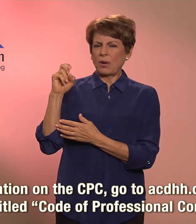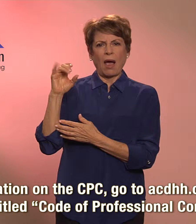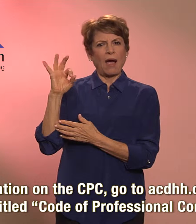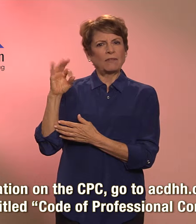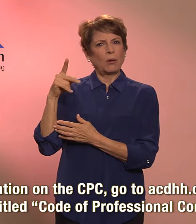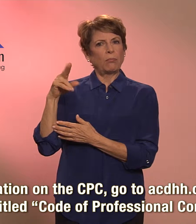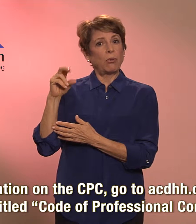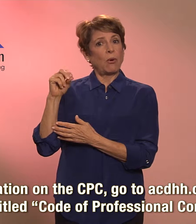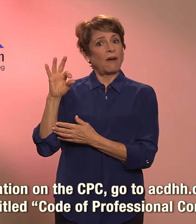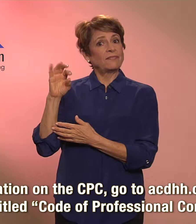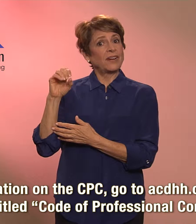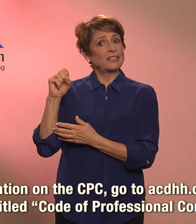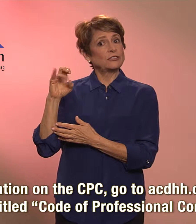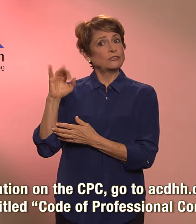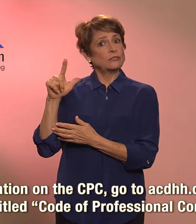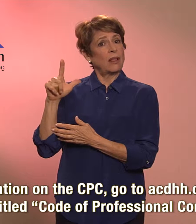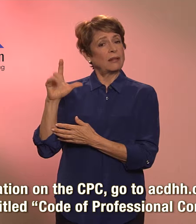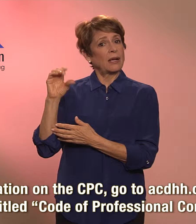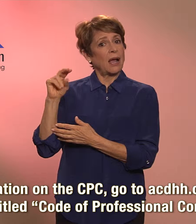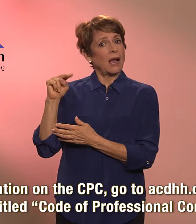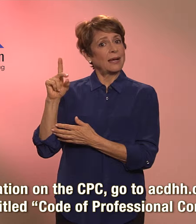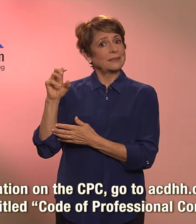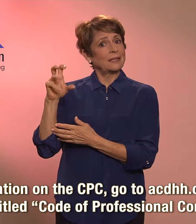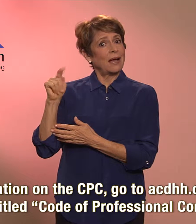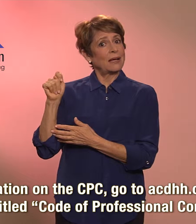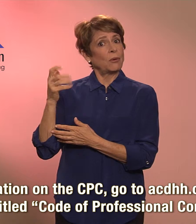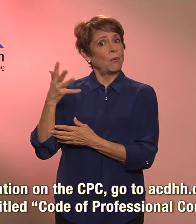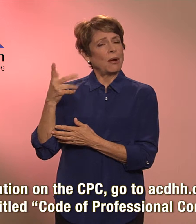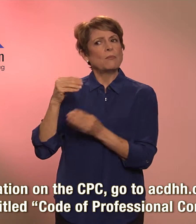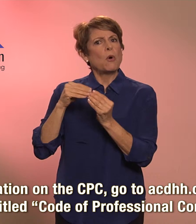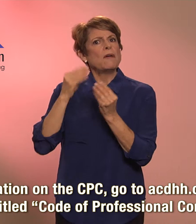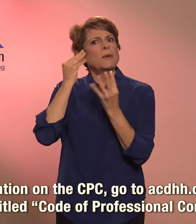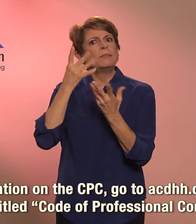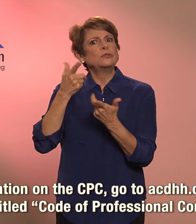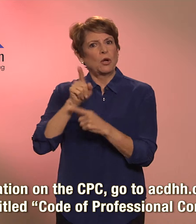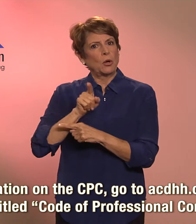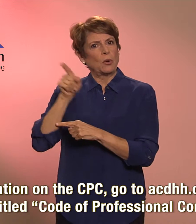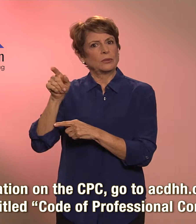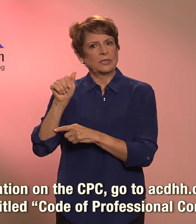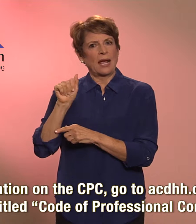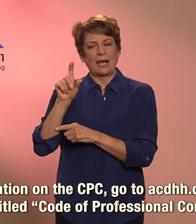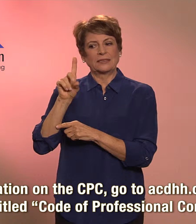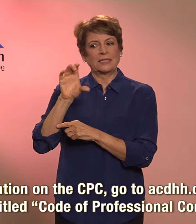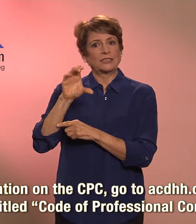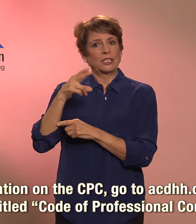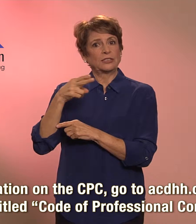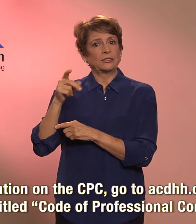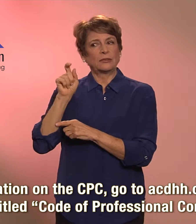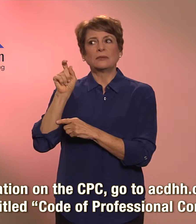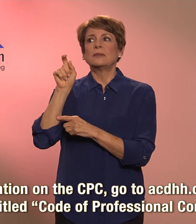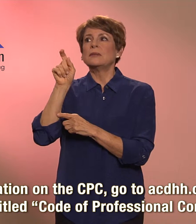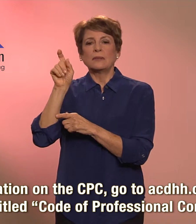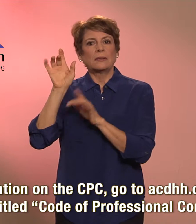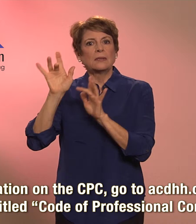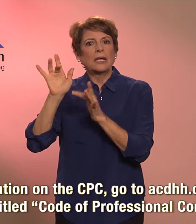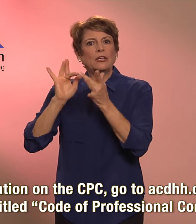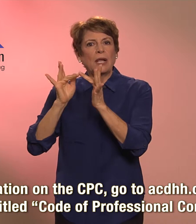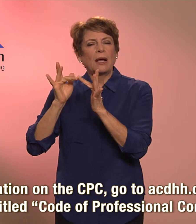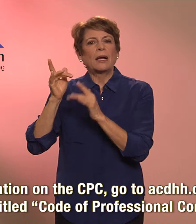For more information on the CPC, go to acdhh.org and locate the